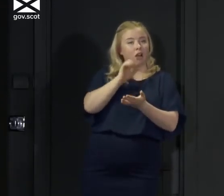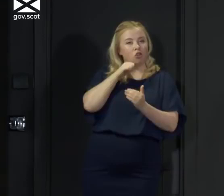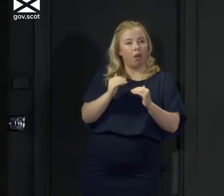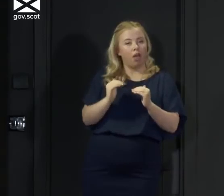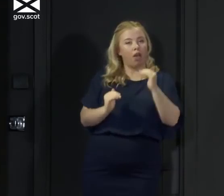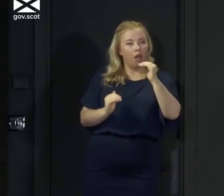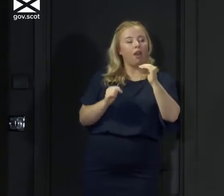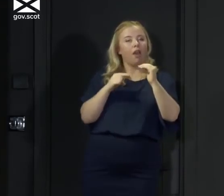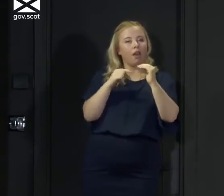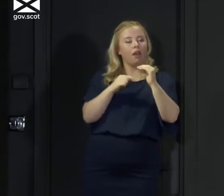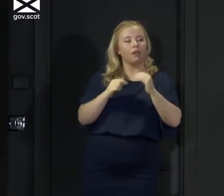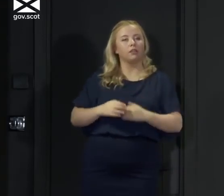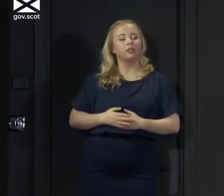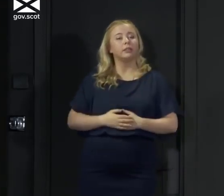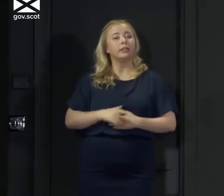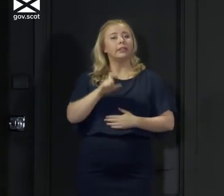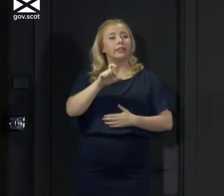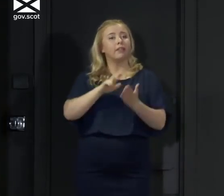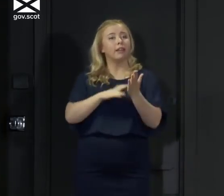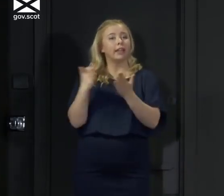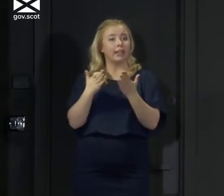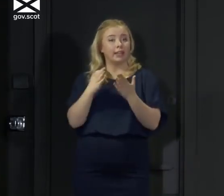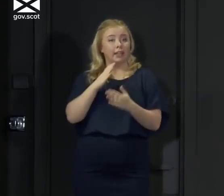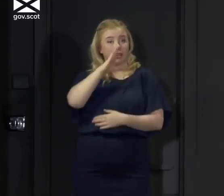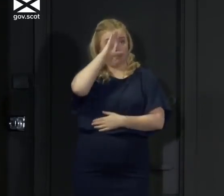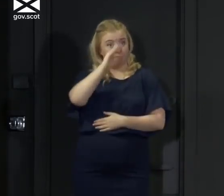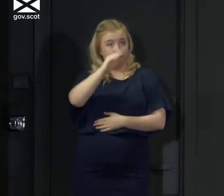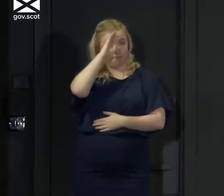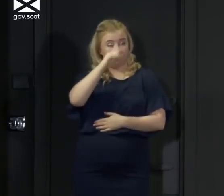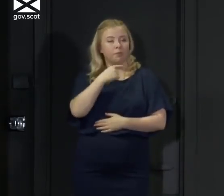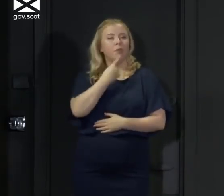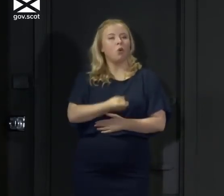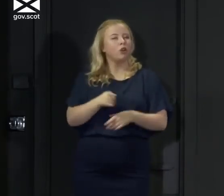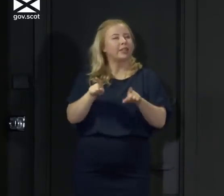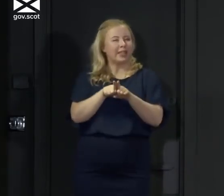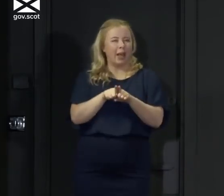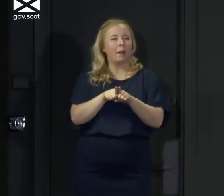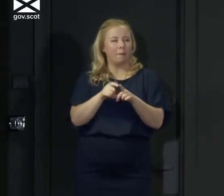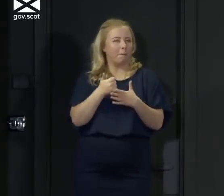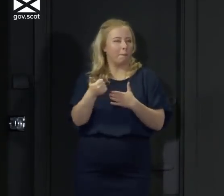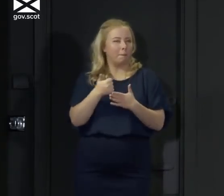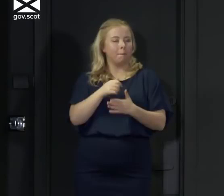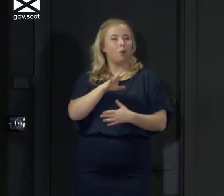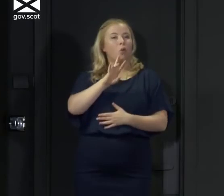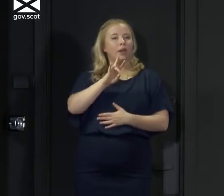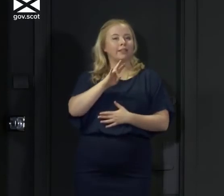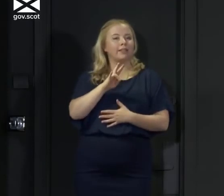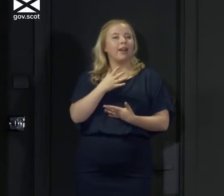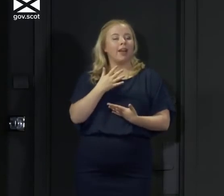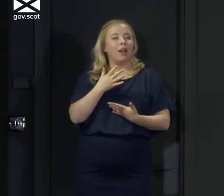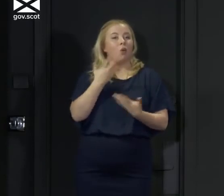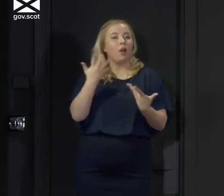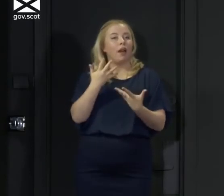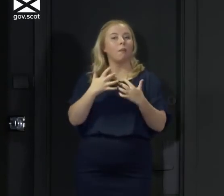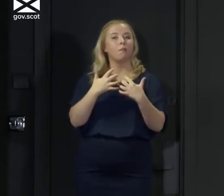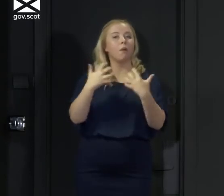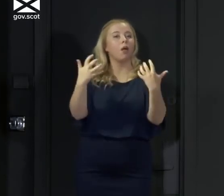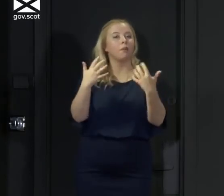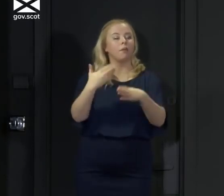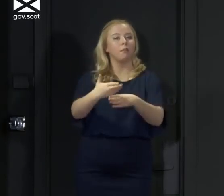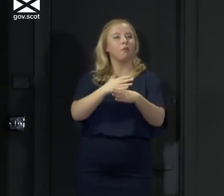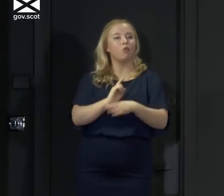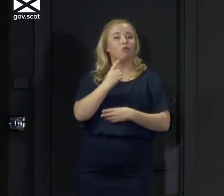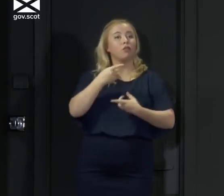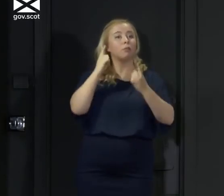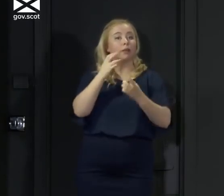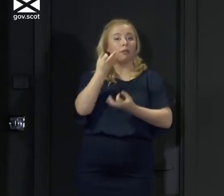give tomorrow will be, as is now usually the case on a Wednesday, delivered in Parliament just before First Minister's questions. So that may be